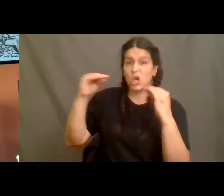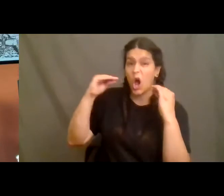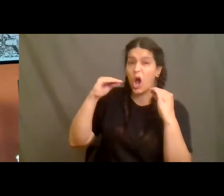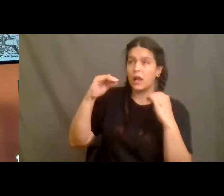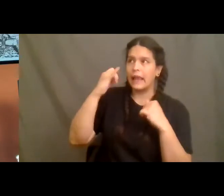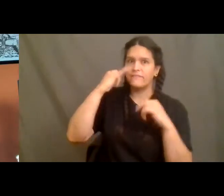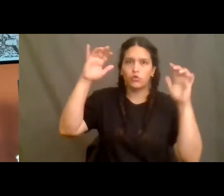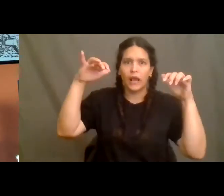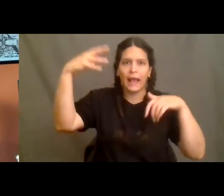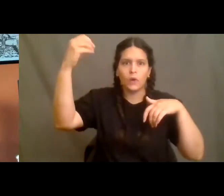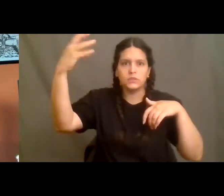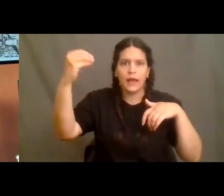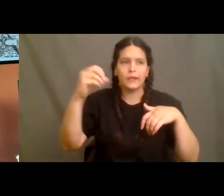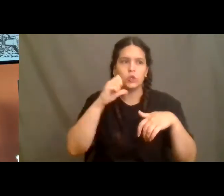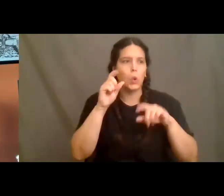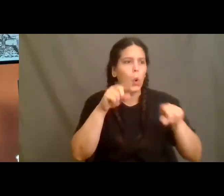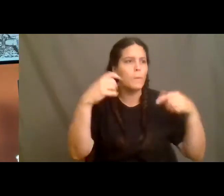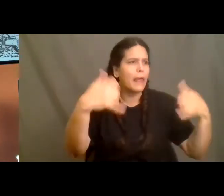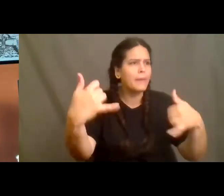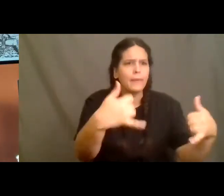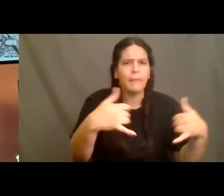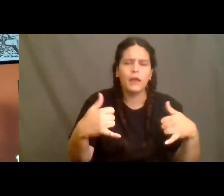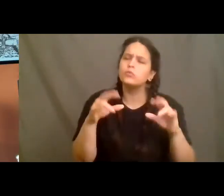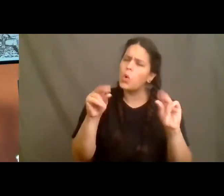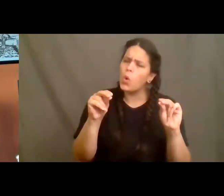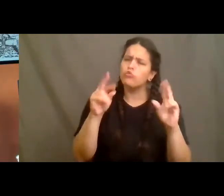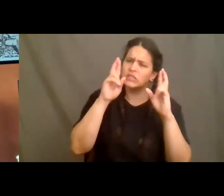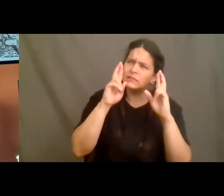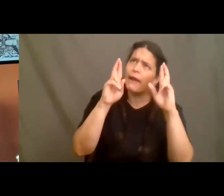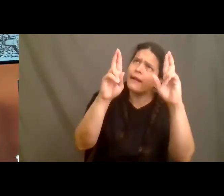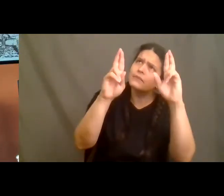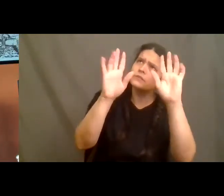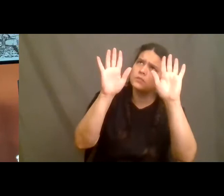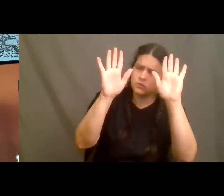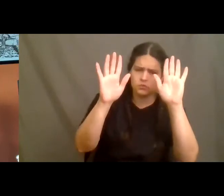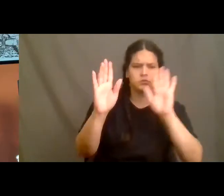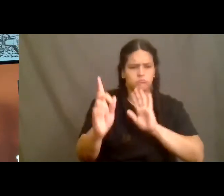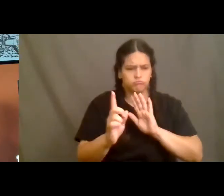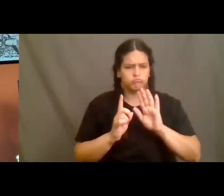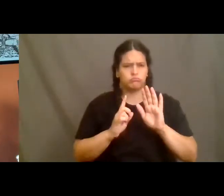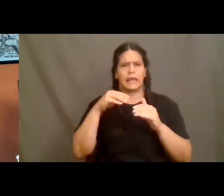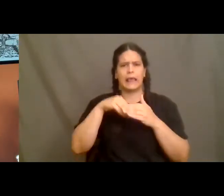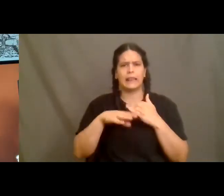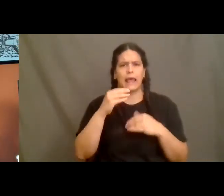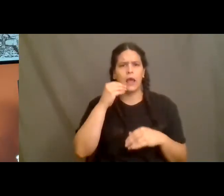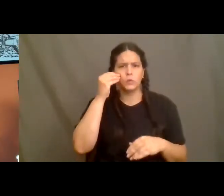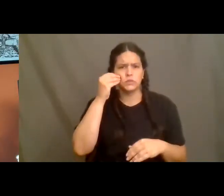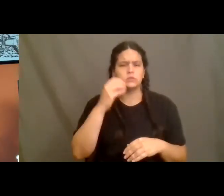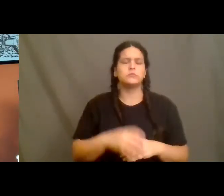To the earth, and because that's their time to mate,